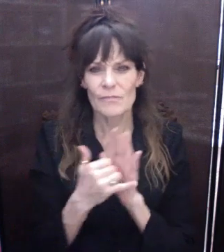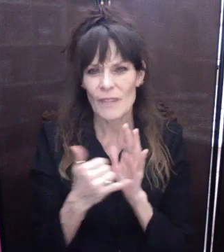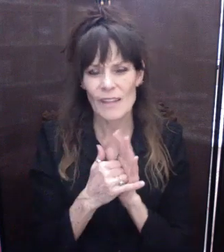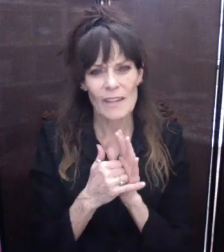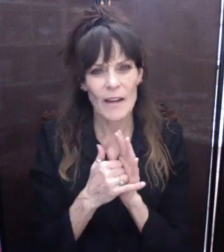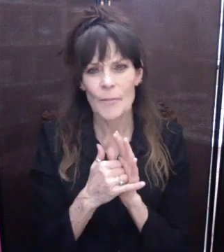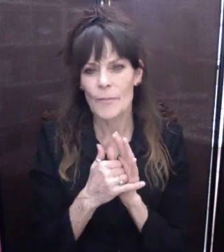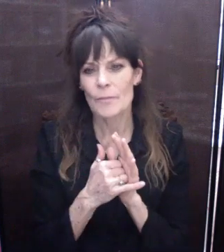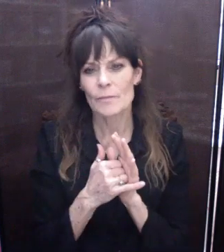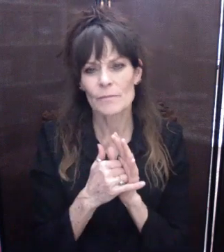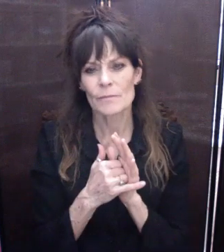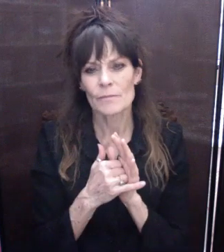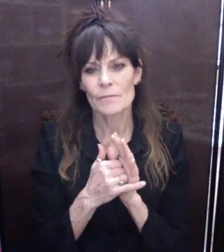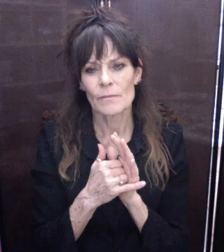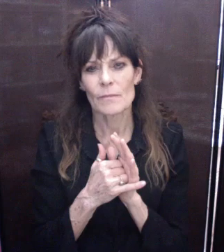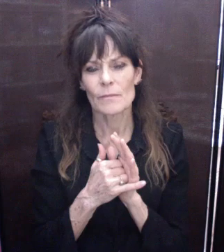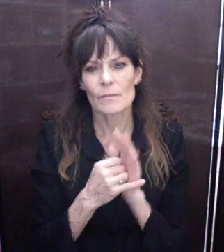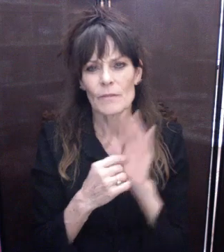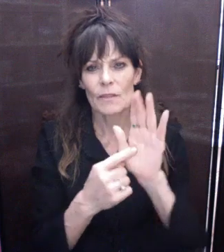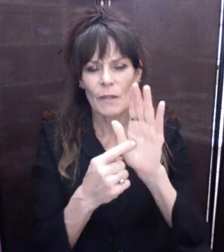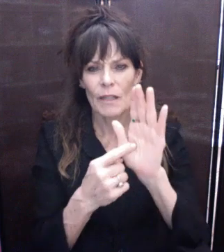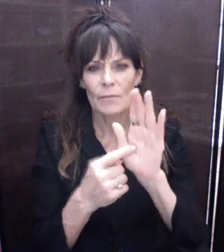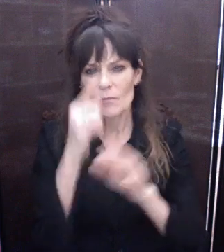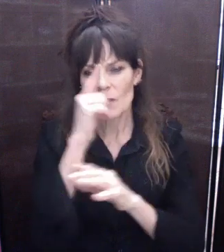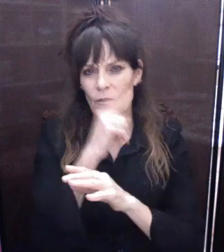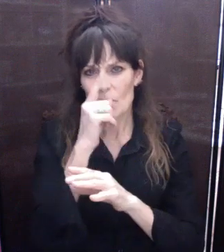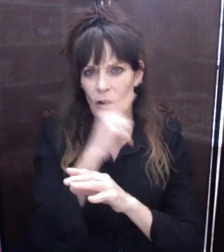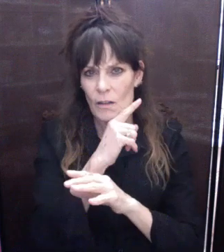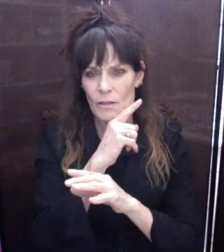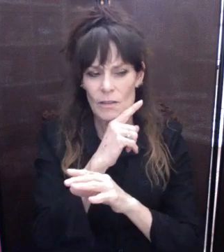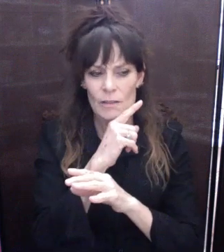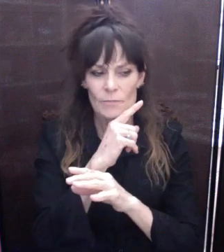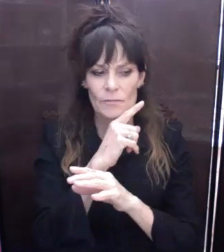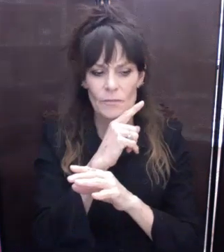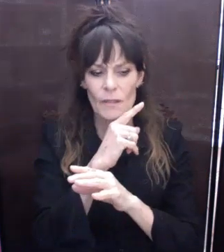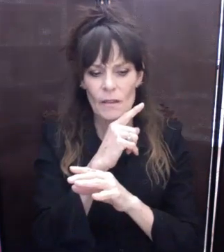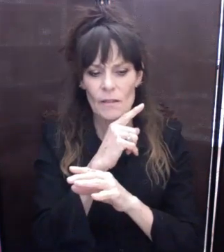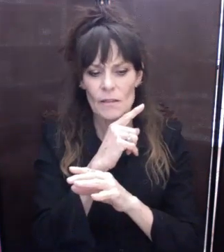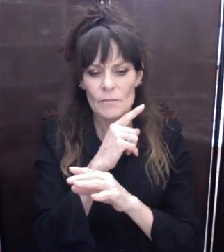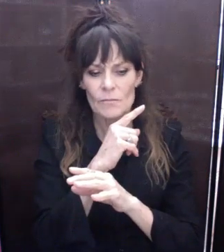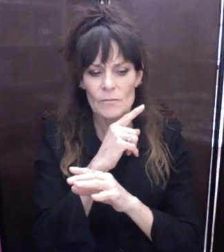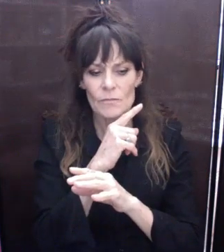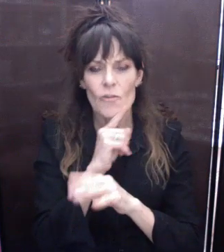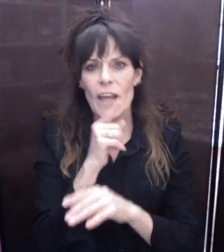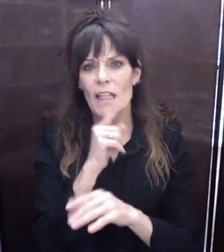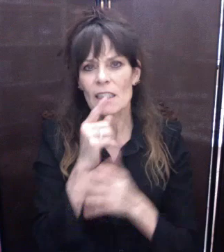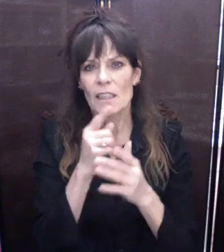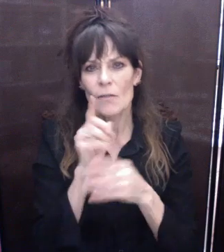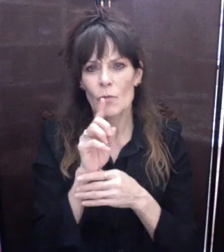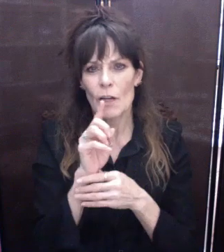would display a false sense of where Bill and Bob were at the time. Dr. Bob and Bill knew that they had to